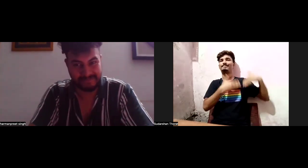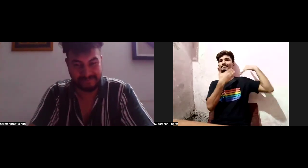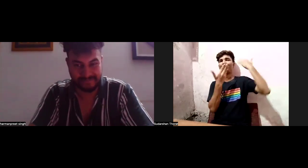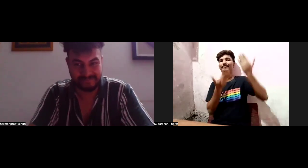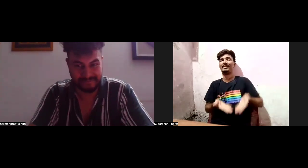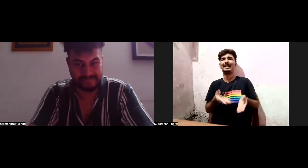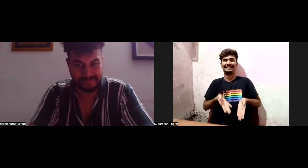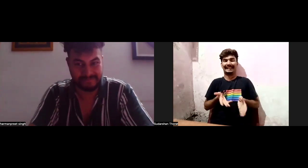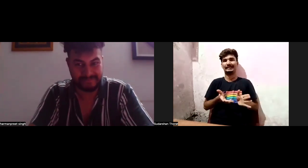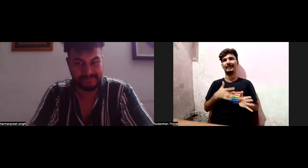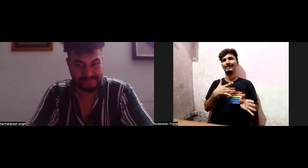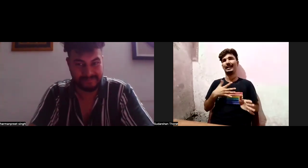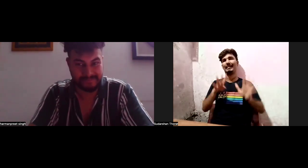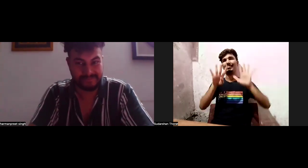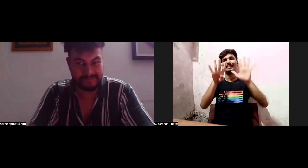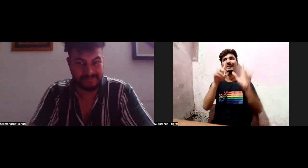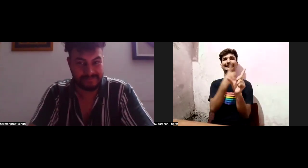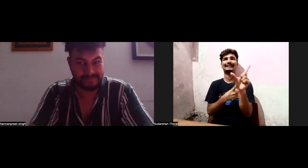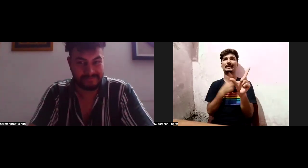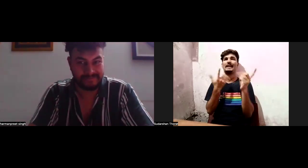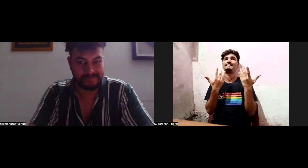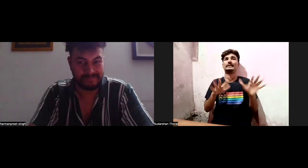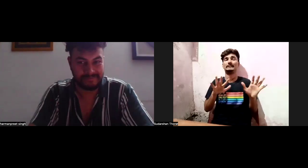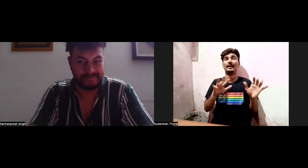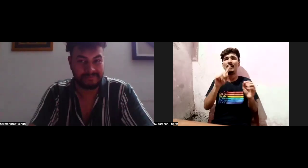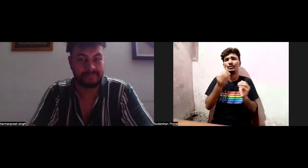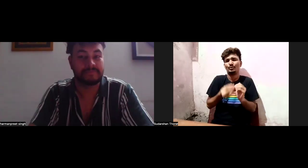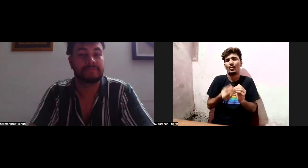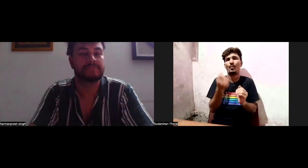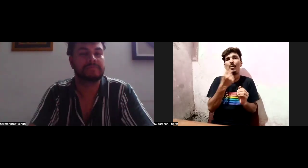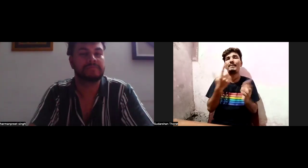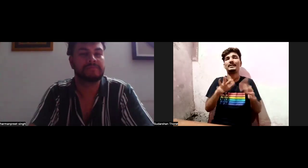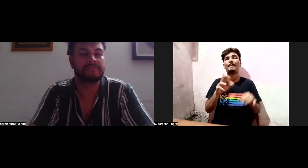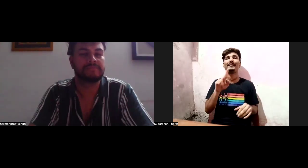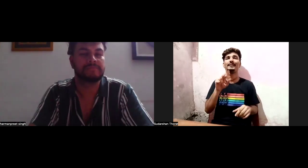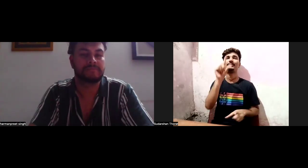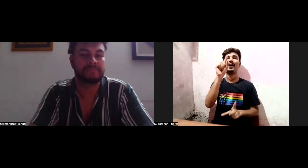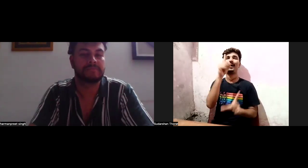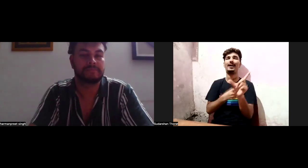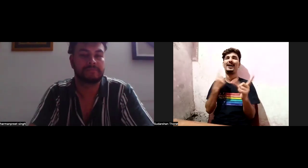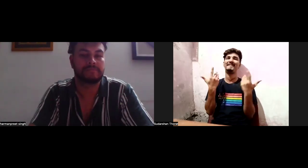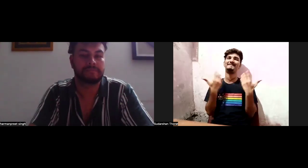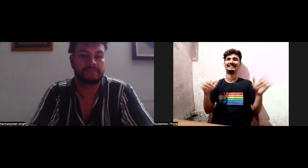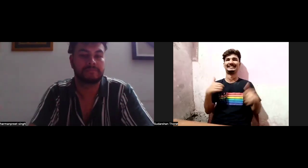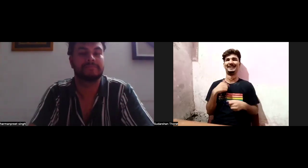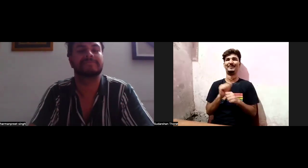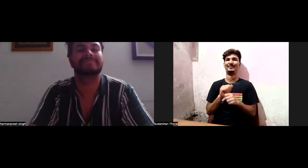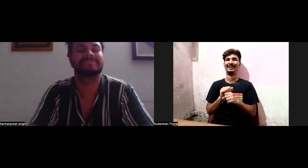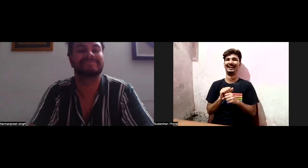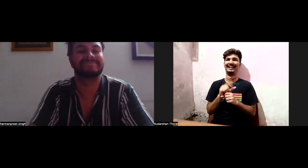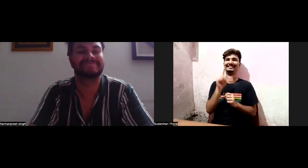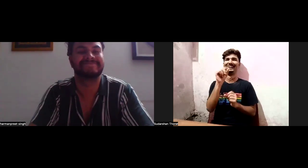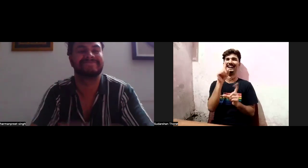still working. Side by side, I was working with the queer community too. It's been 9 years. So I